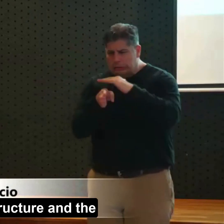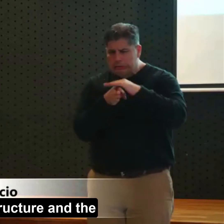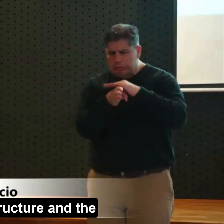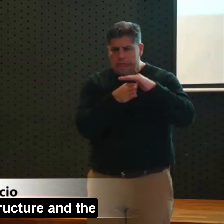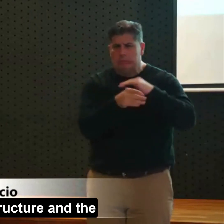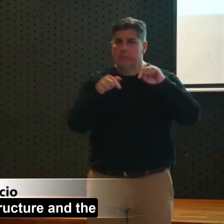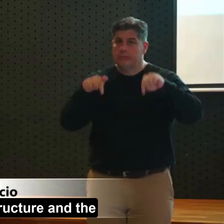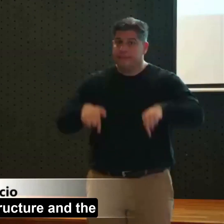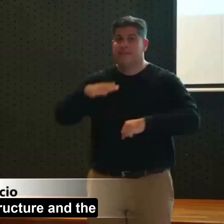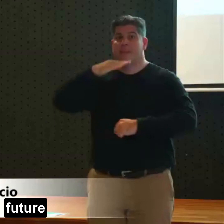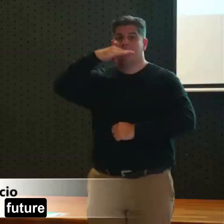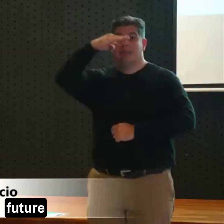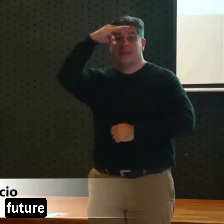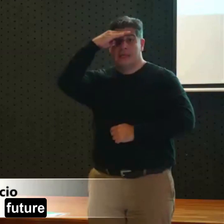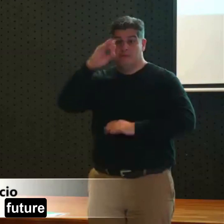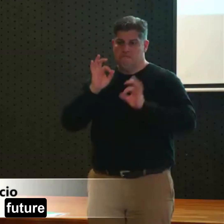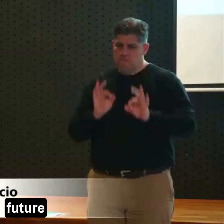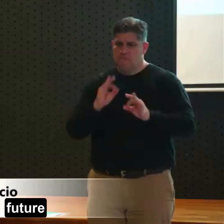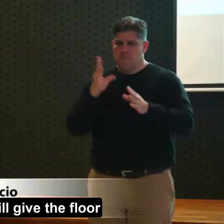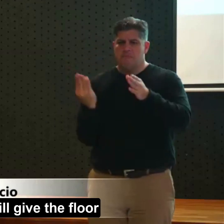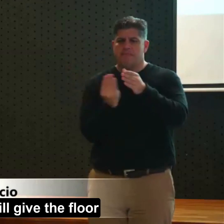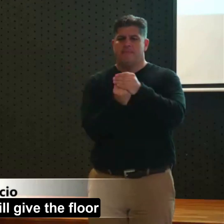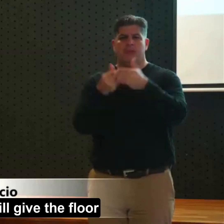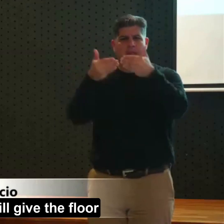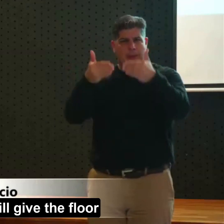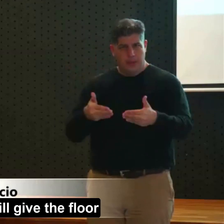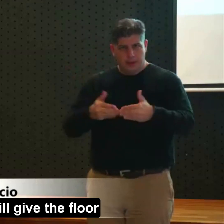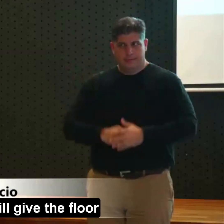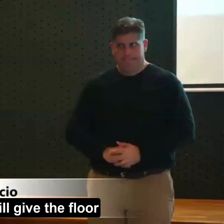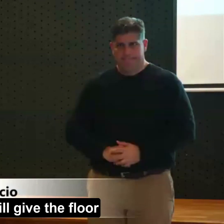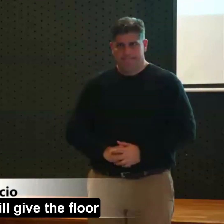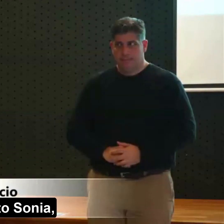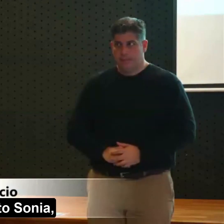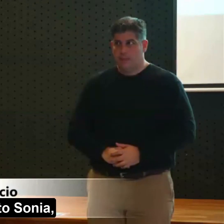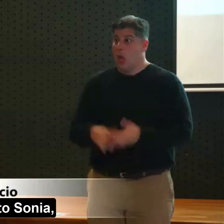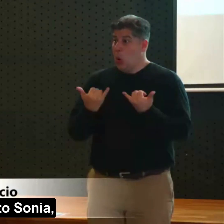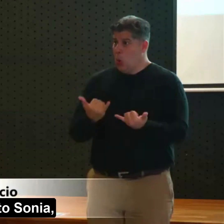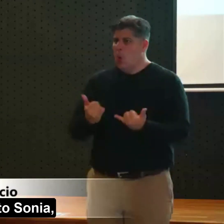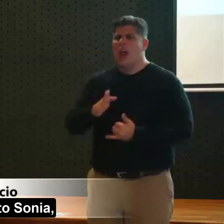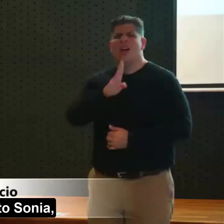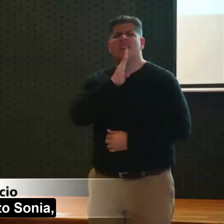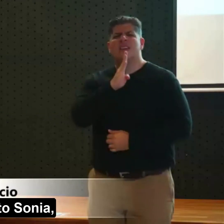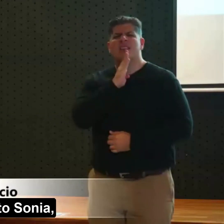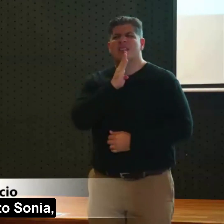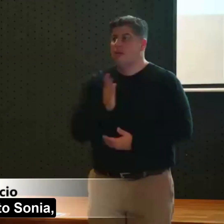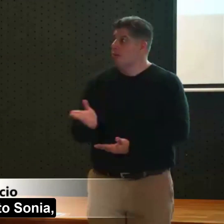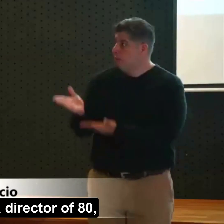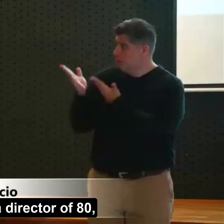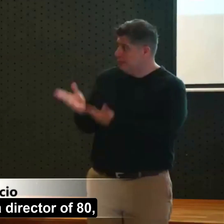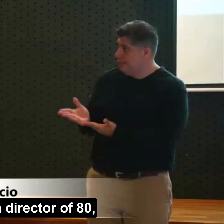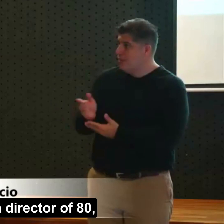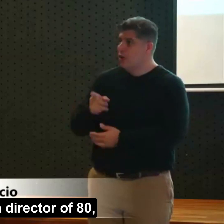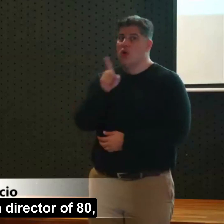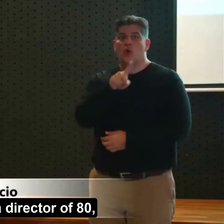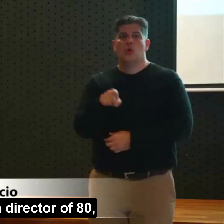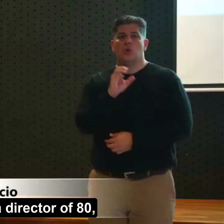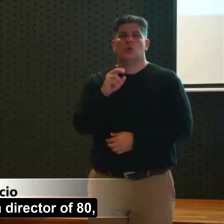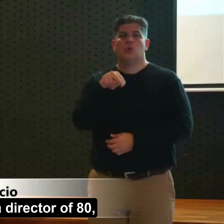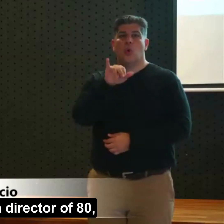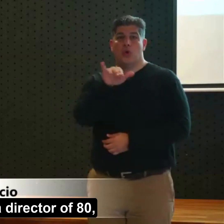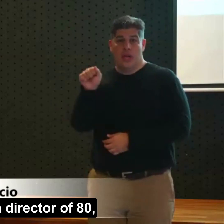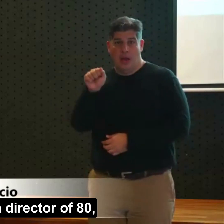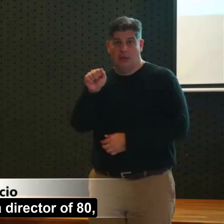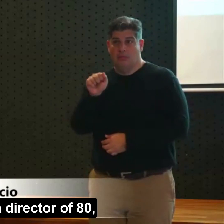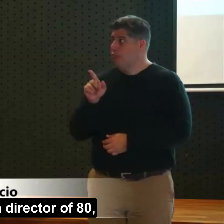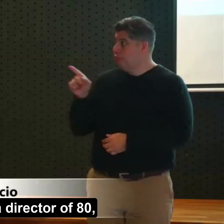existing infrastructure and the future of infrastructure. And now I'll give the floor to Sonia Gallardo. She's